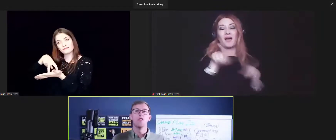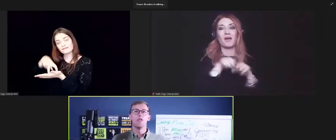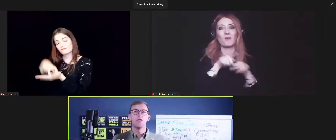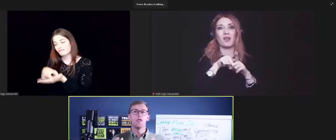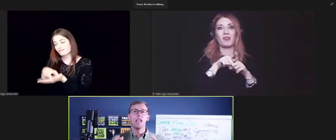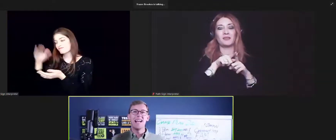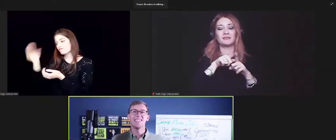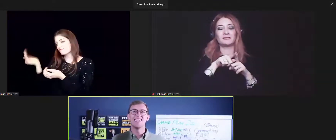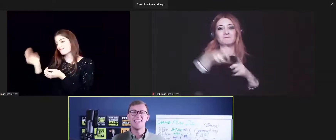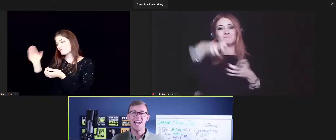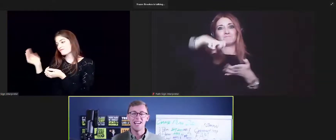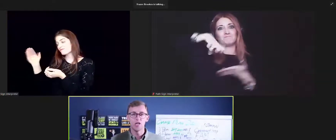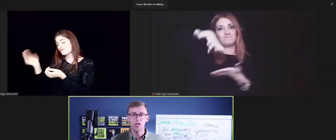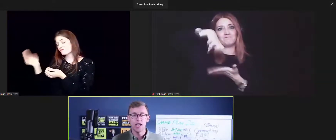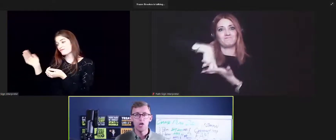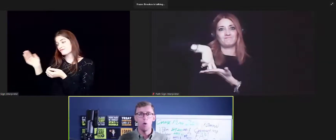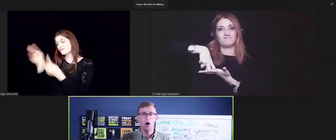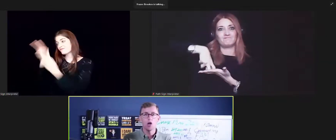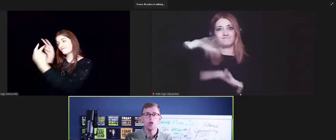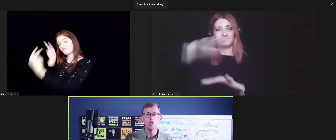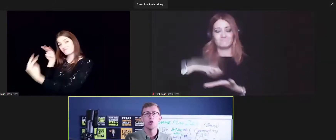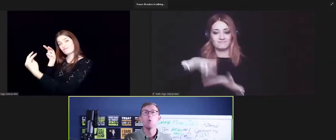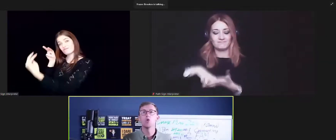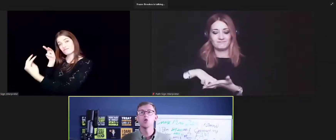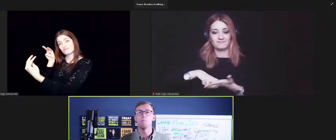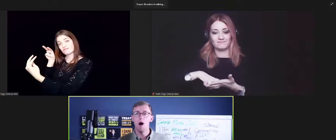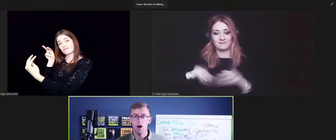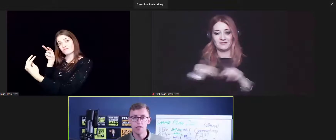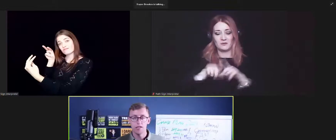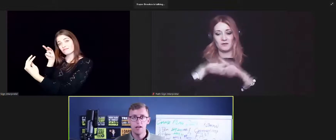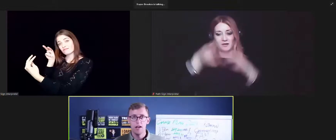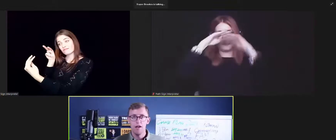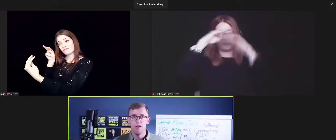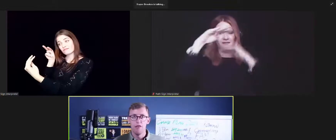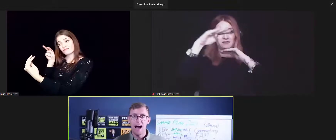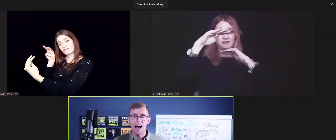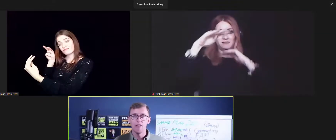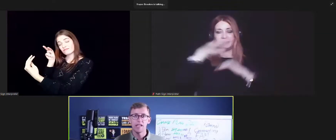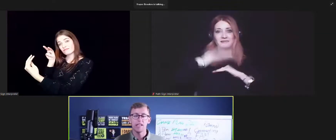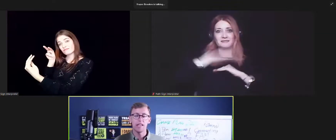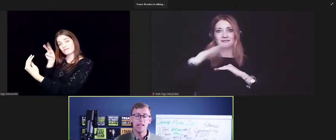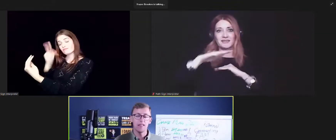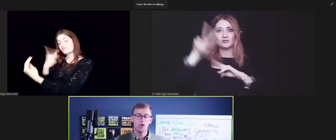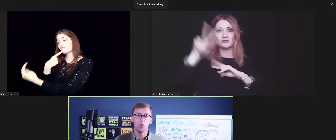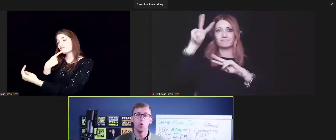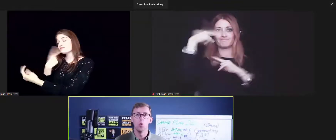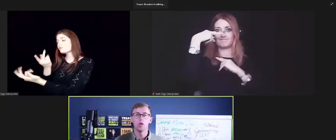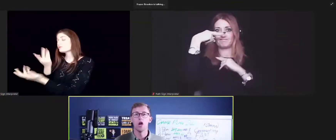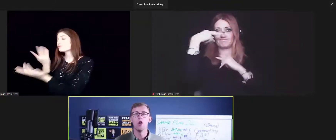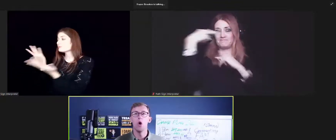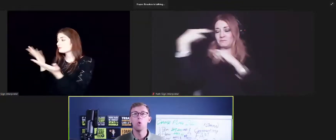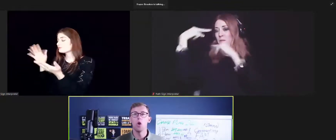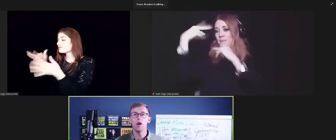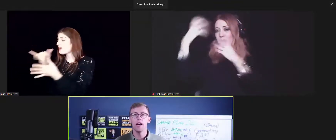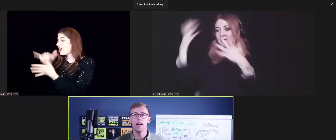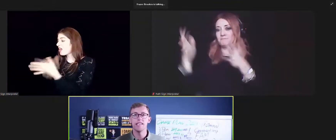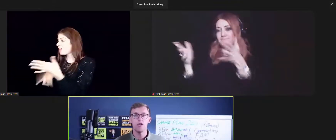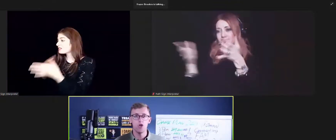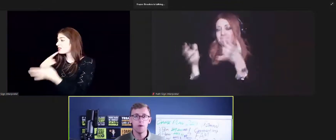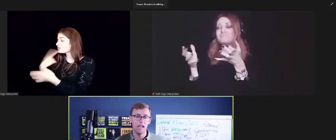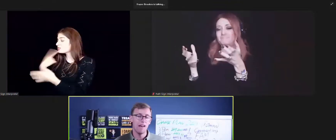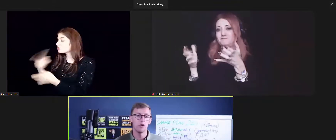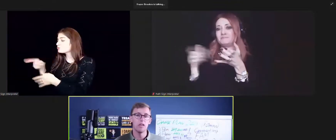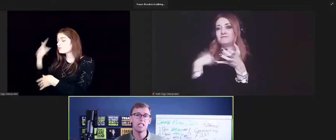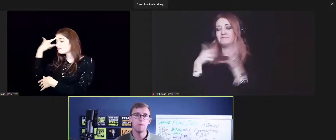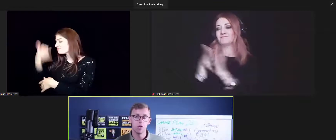son, the letter says that you are so smart that the school can no longer teach